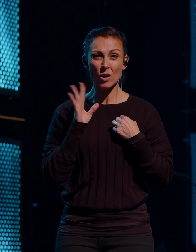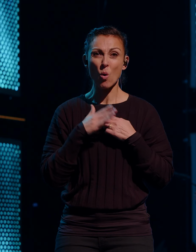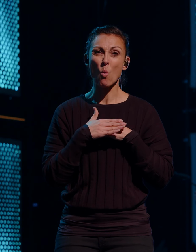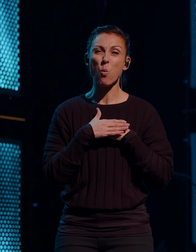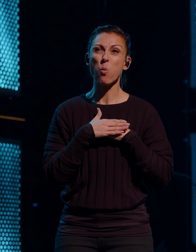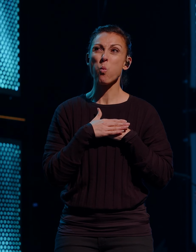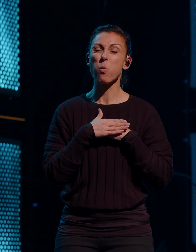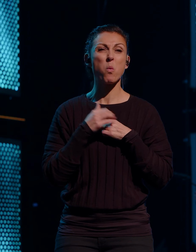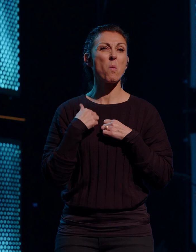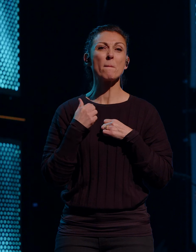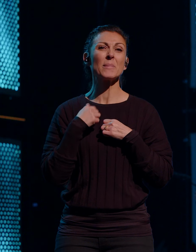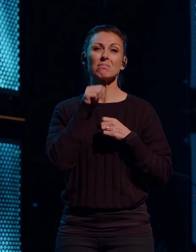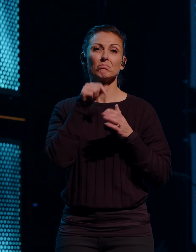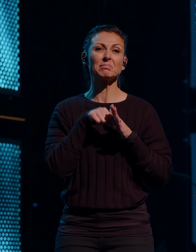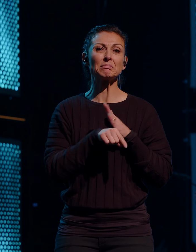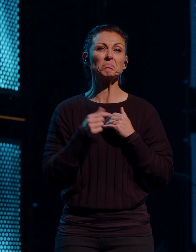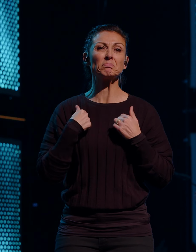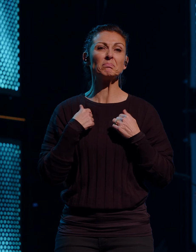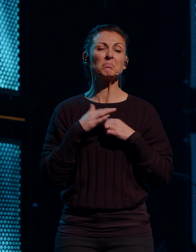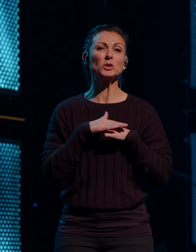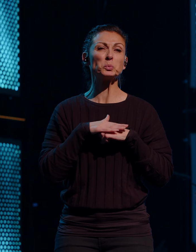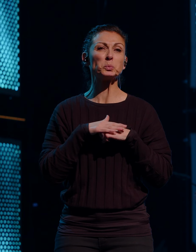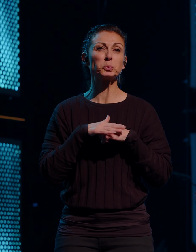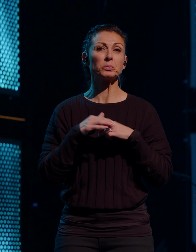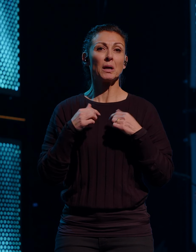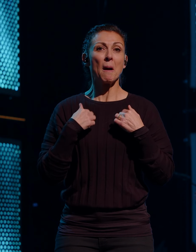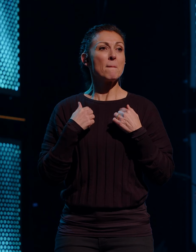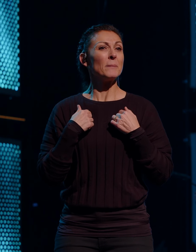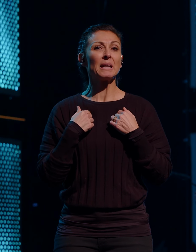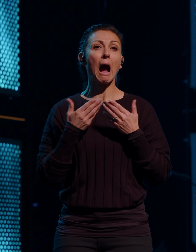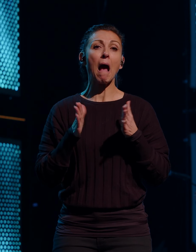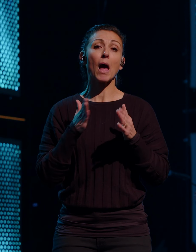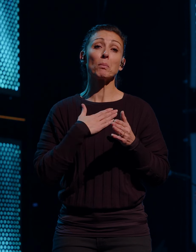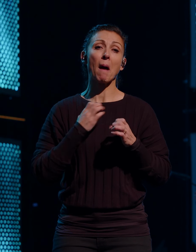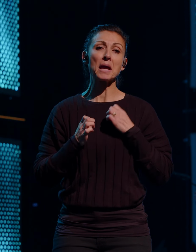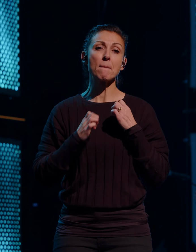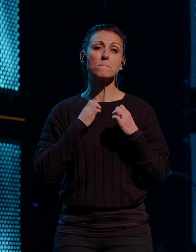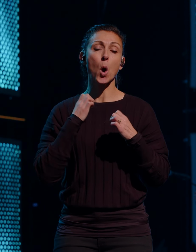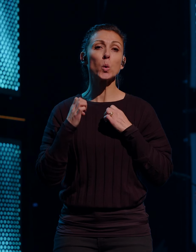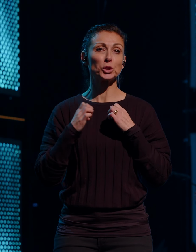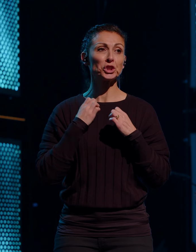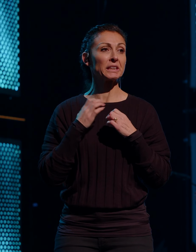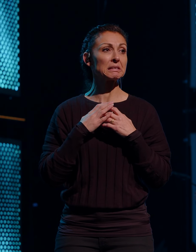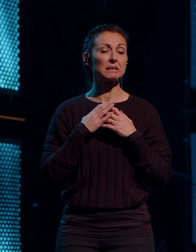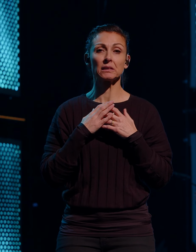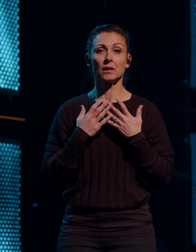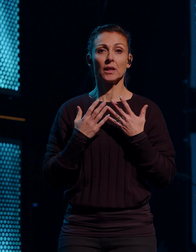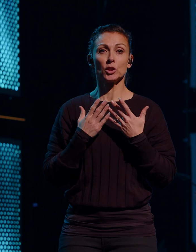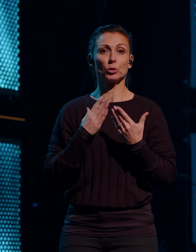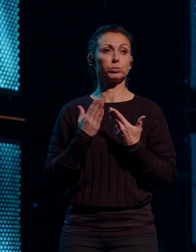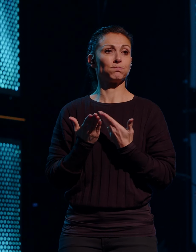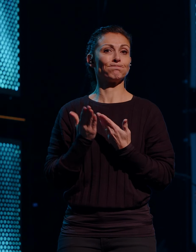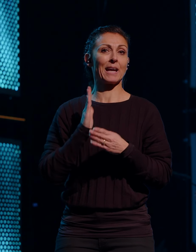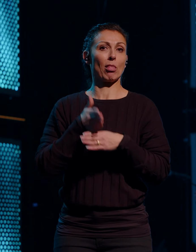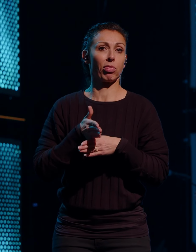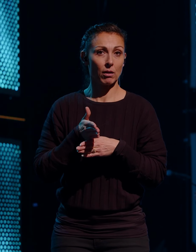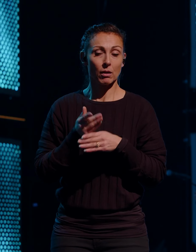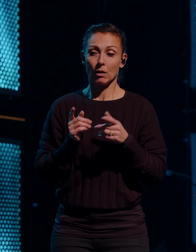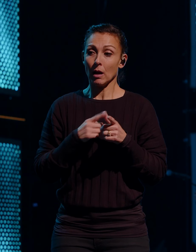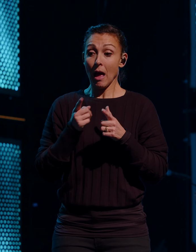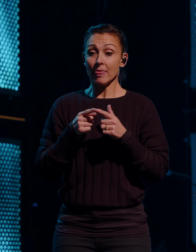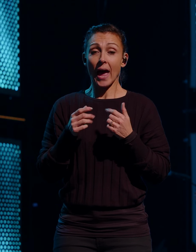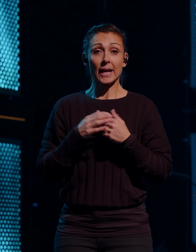emotions get in the way with the background that you had? And now, then all of a sudden, like Natalie and I, we started caring for this person. She ended up coming to our small